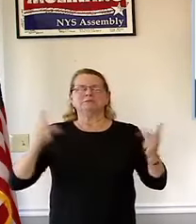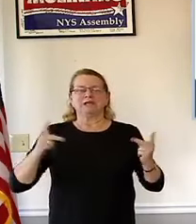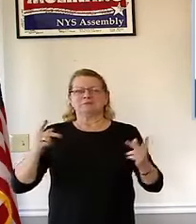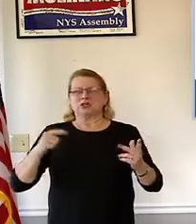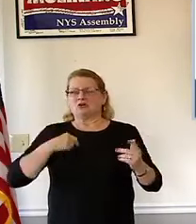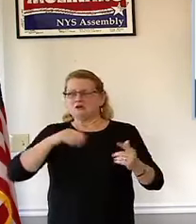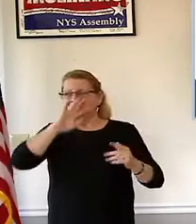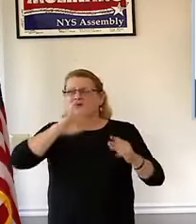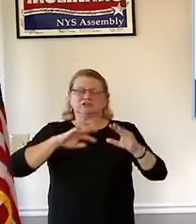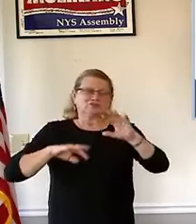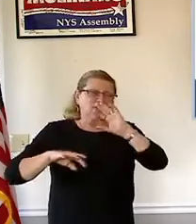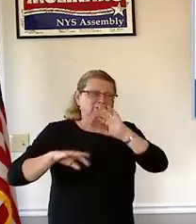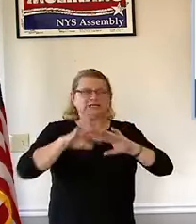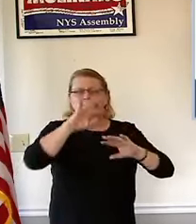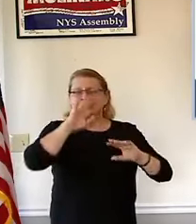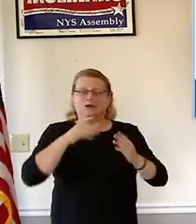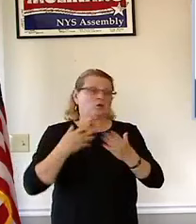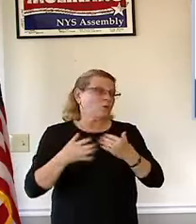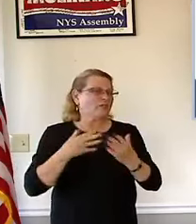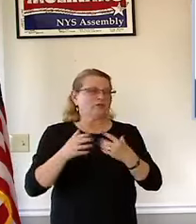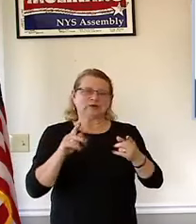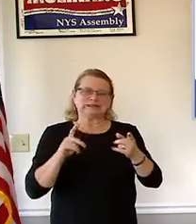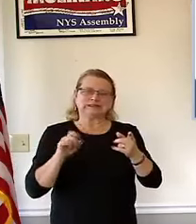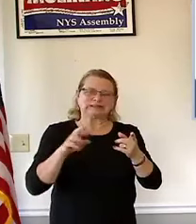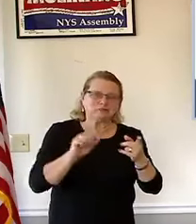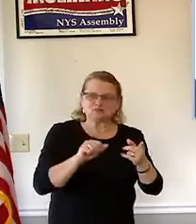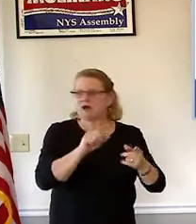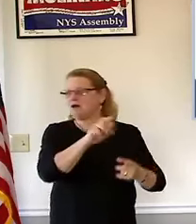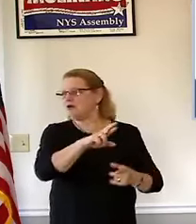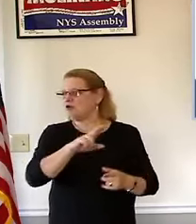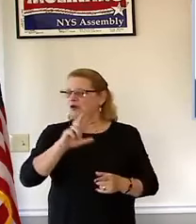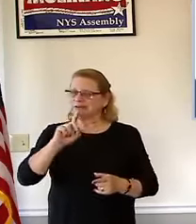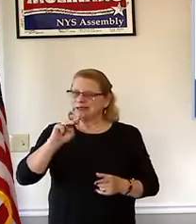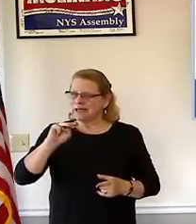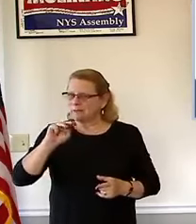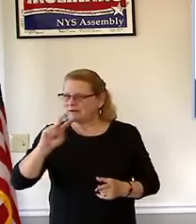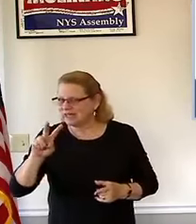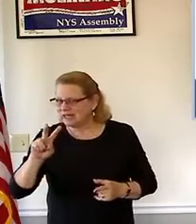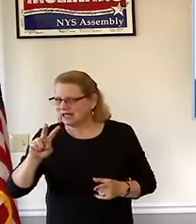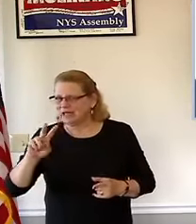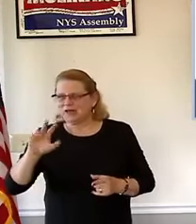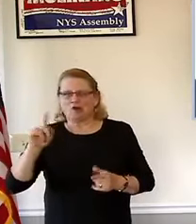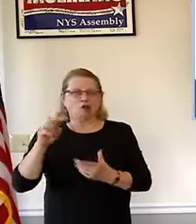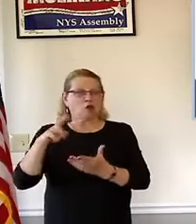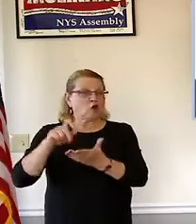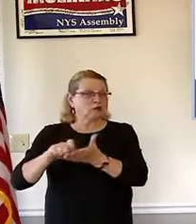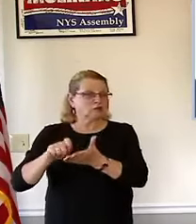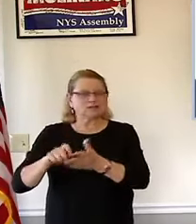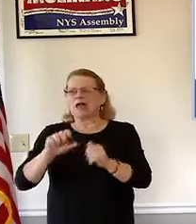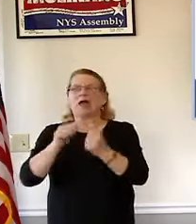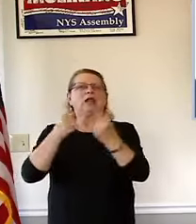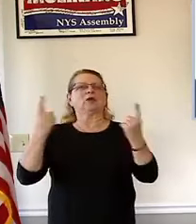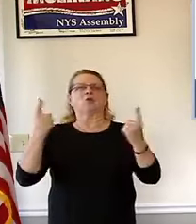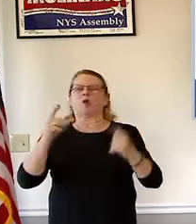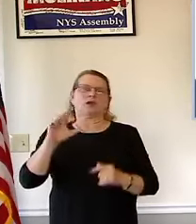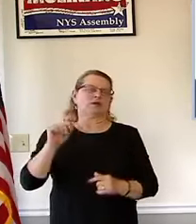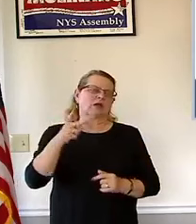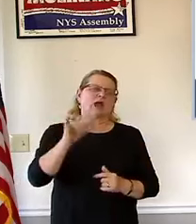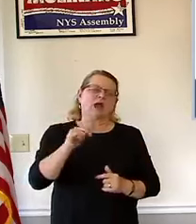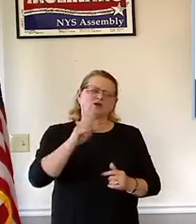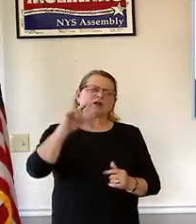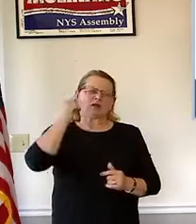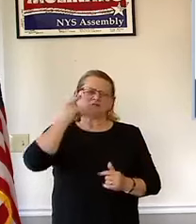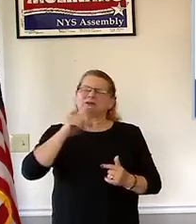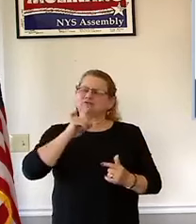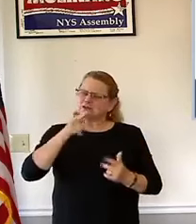frustrated, and whether it's Deborah at Transit or the DMV clerks or anyone anywhere in county government, we've been very sensitive to the